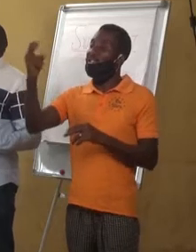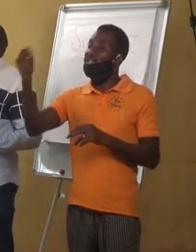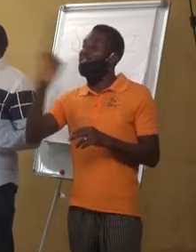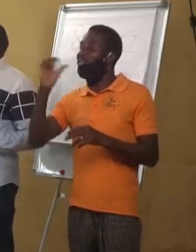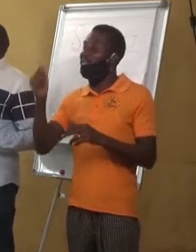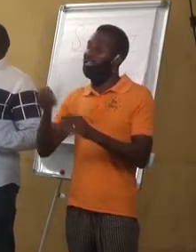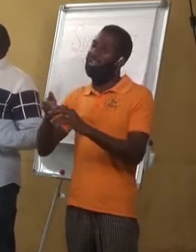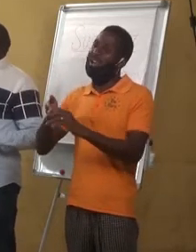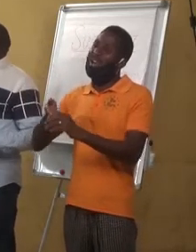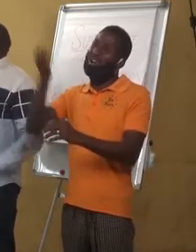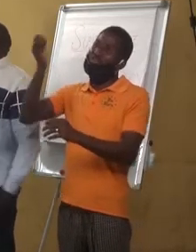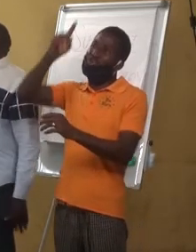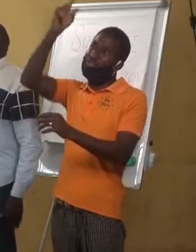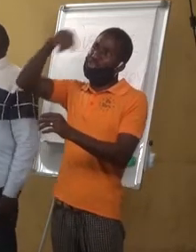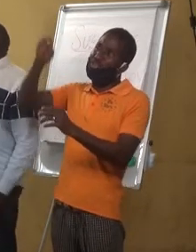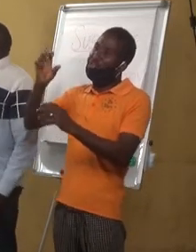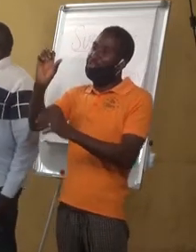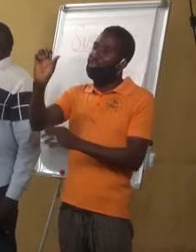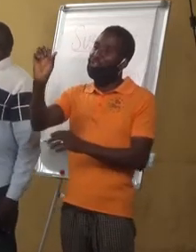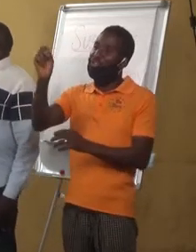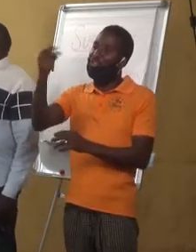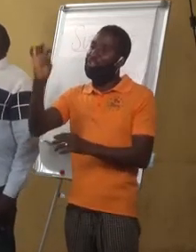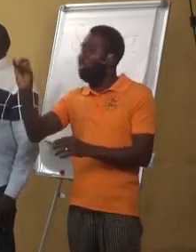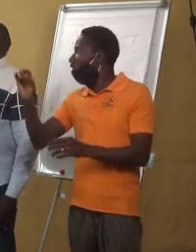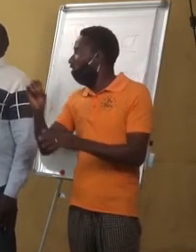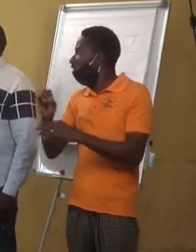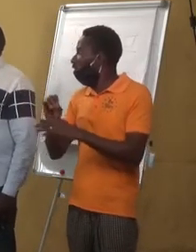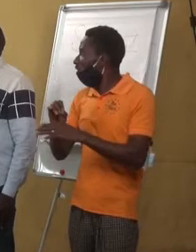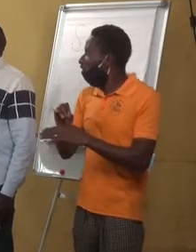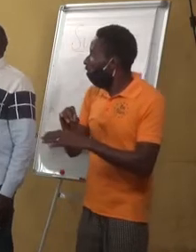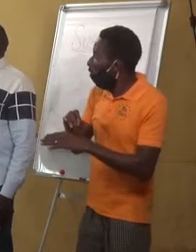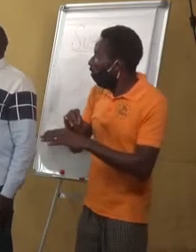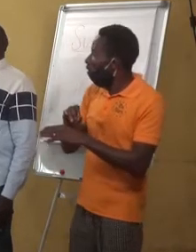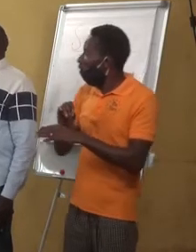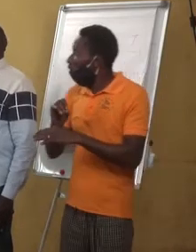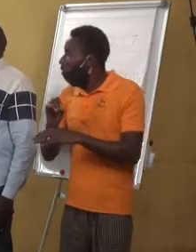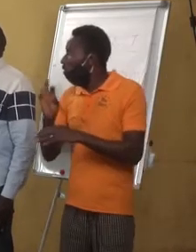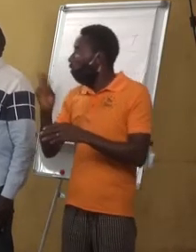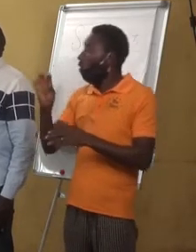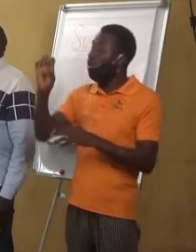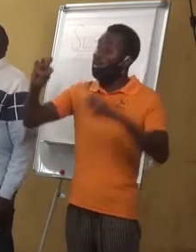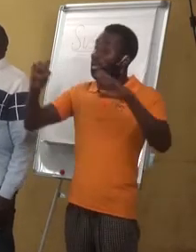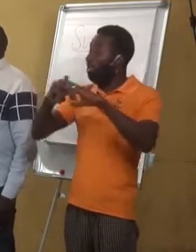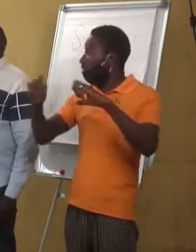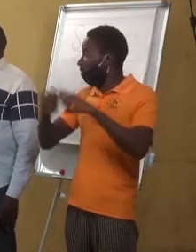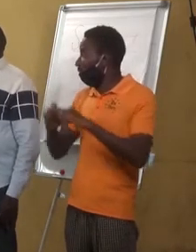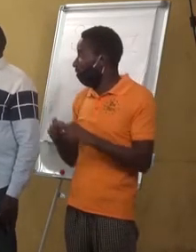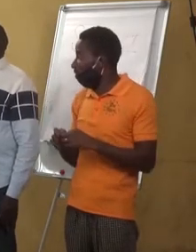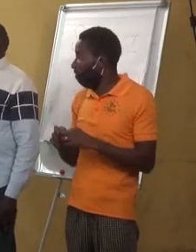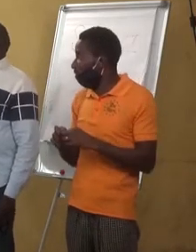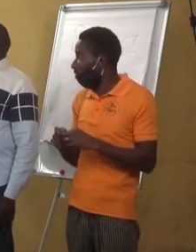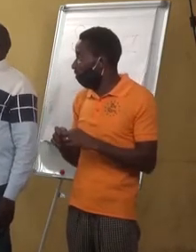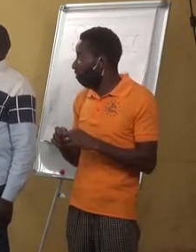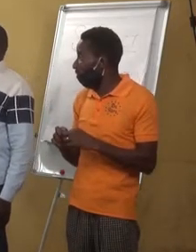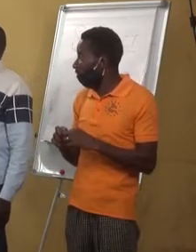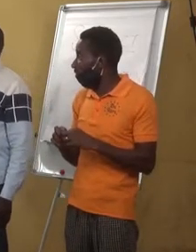atom. The valence shell are called the valence electron. In other words, it is important to know that only valence electron